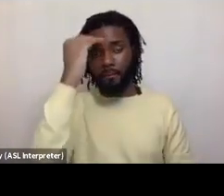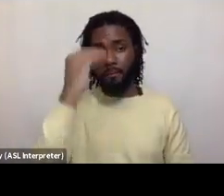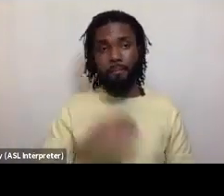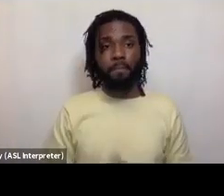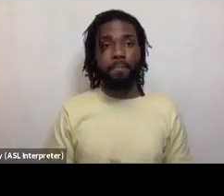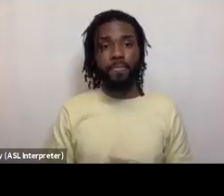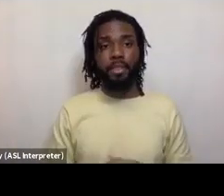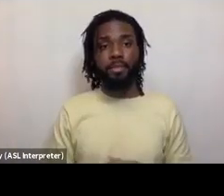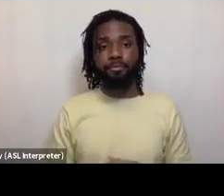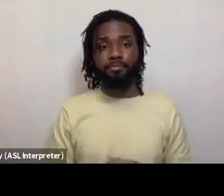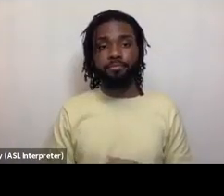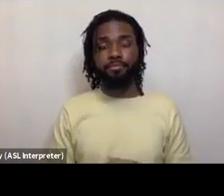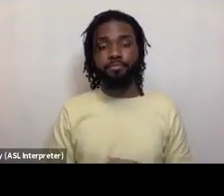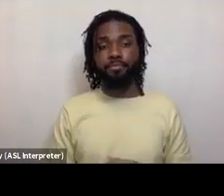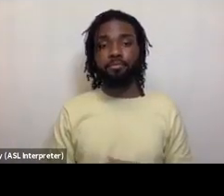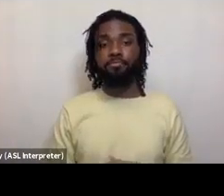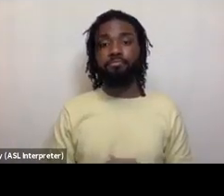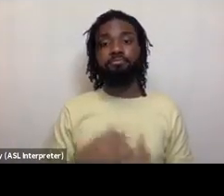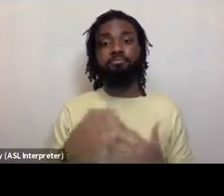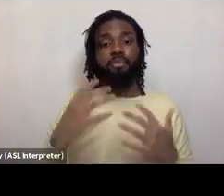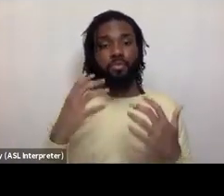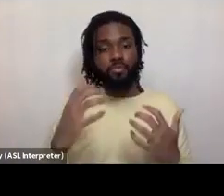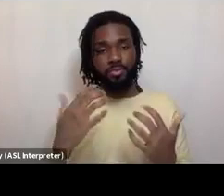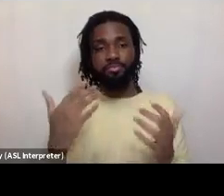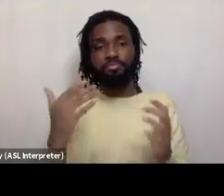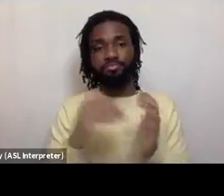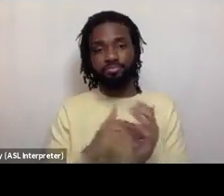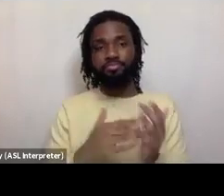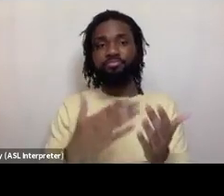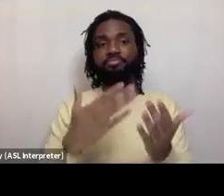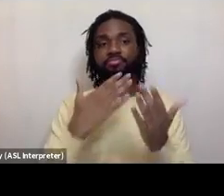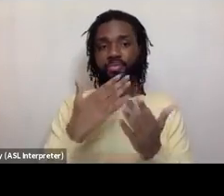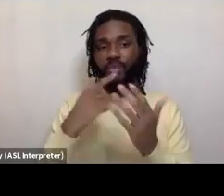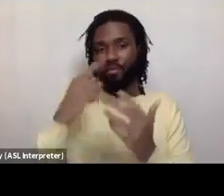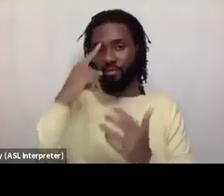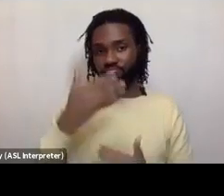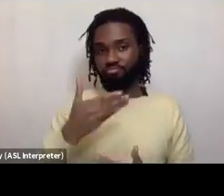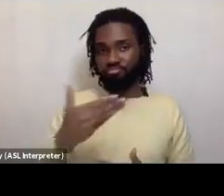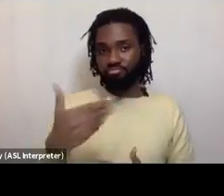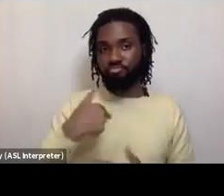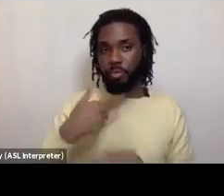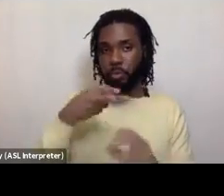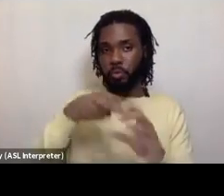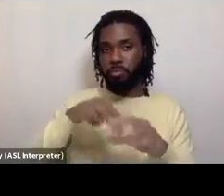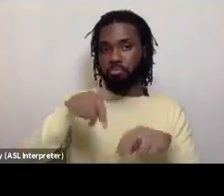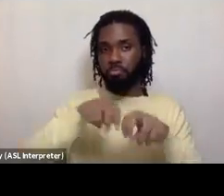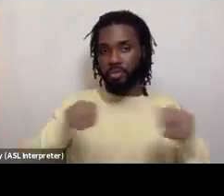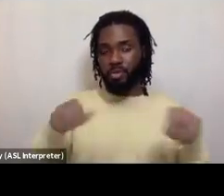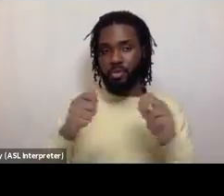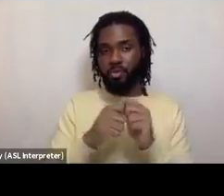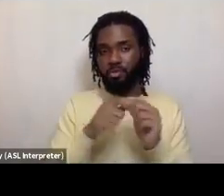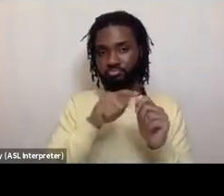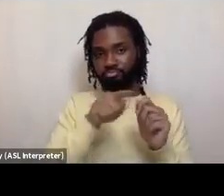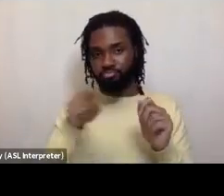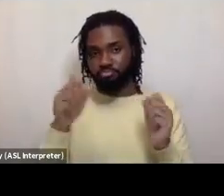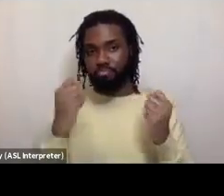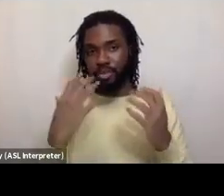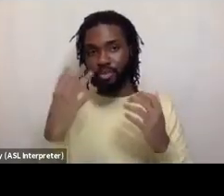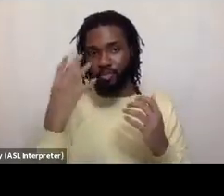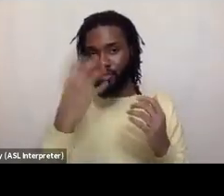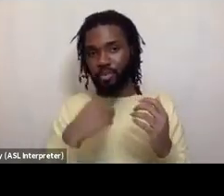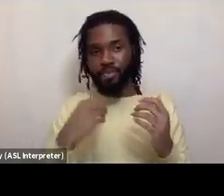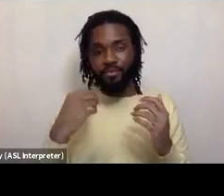I also want to say thank you very much for including me in this panel with all of these wonderful minds.